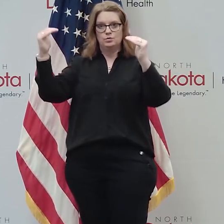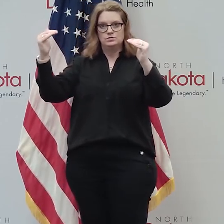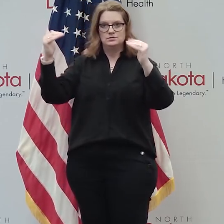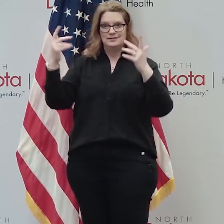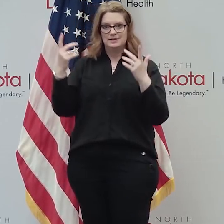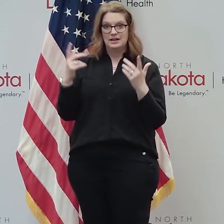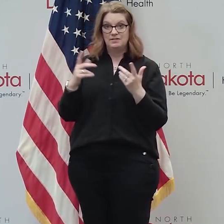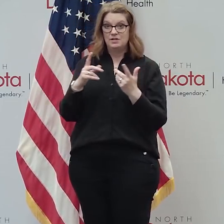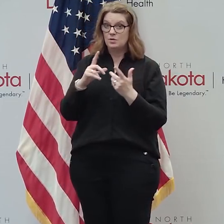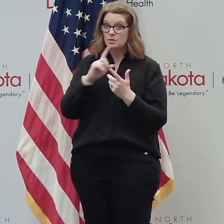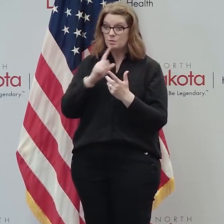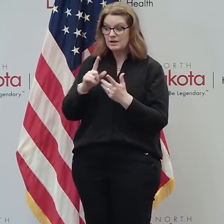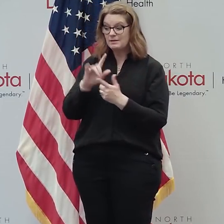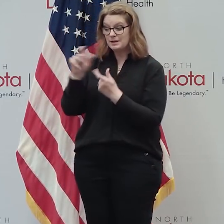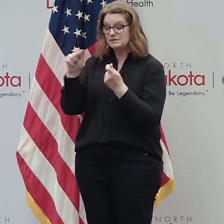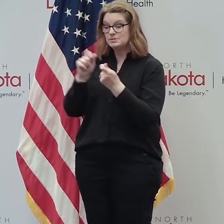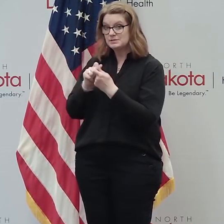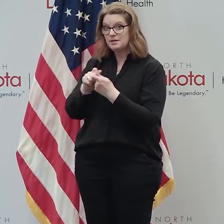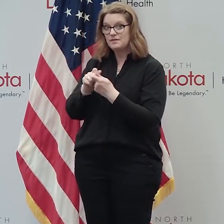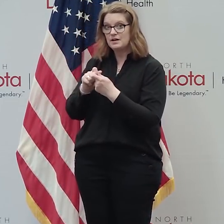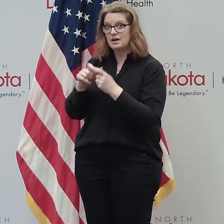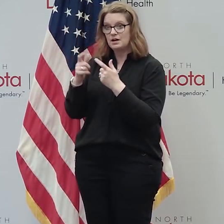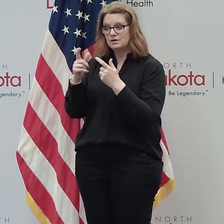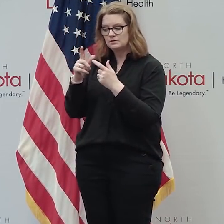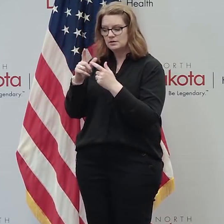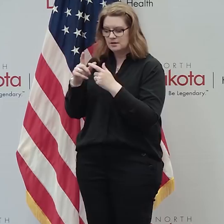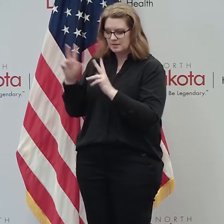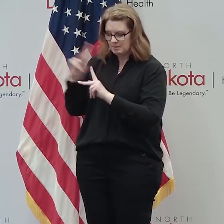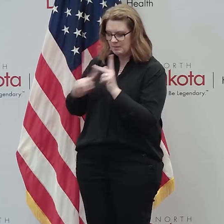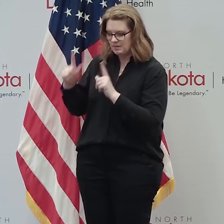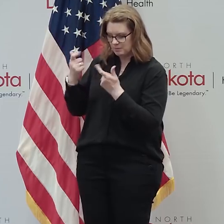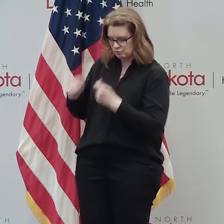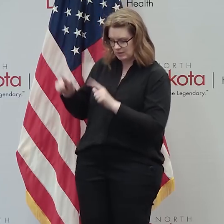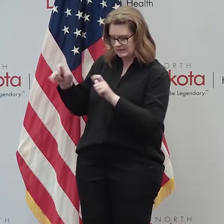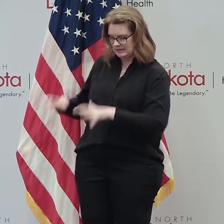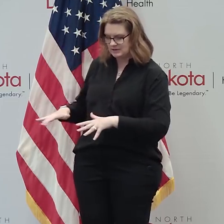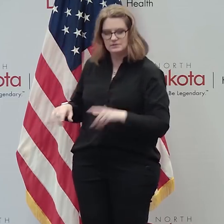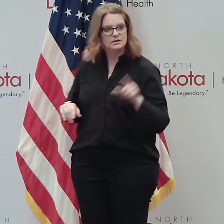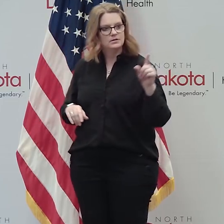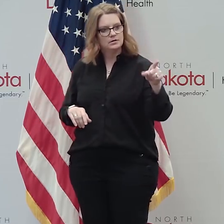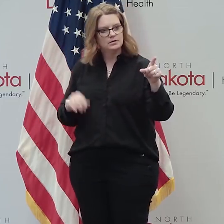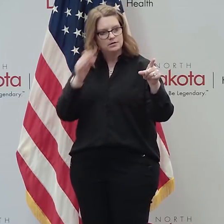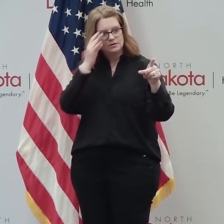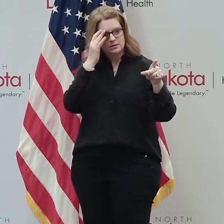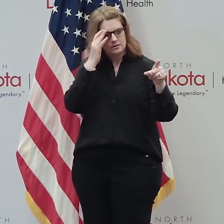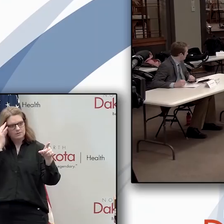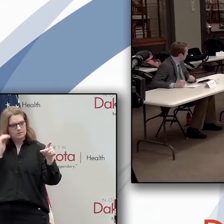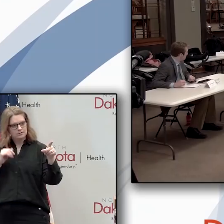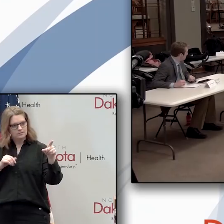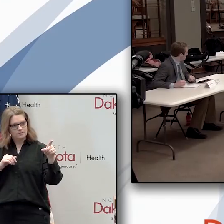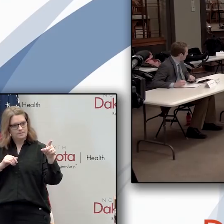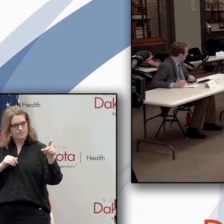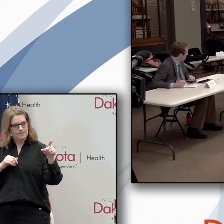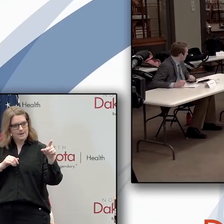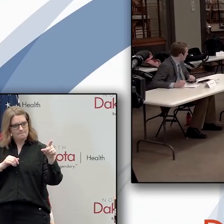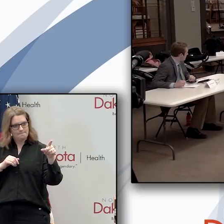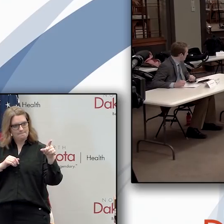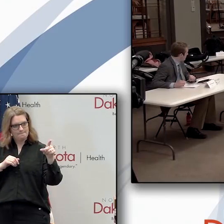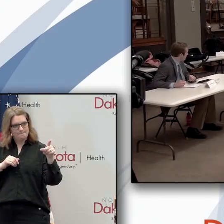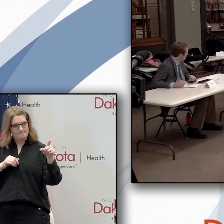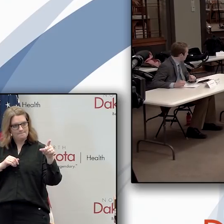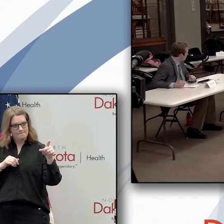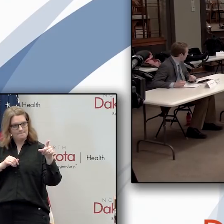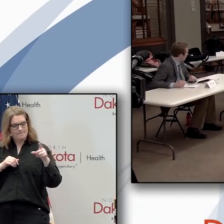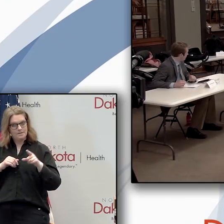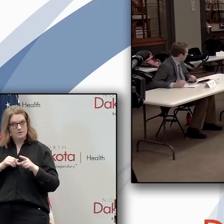targeted about who we're trying to hit. So just as a follow-up, then will there be some perhaps